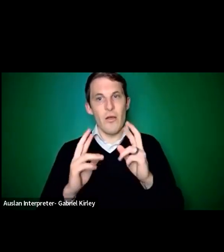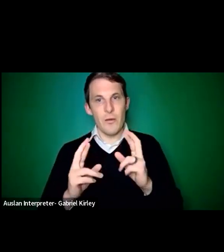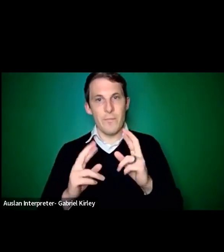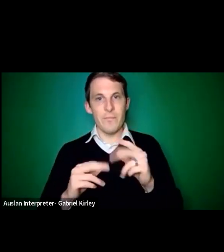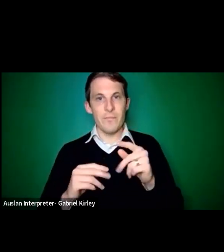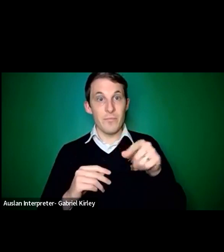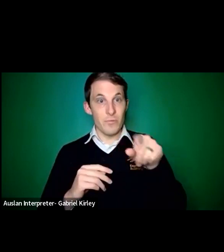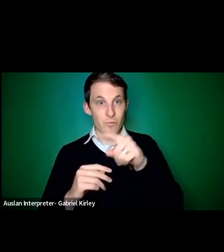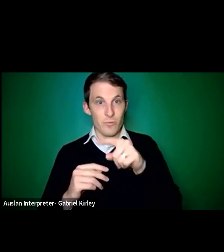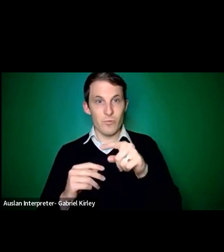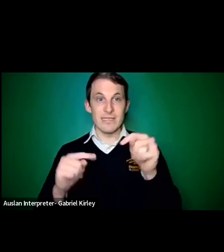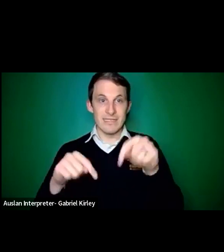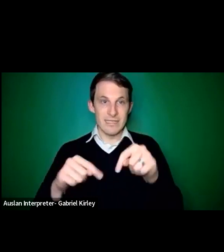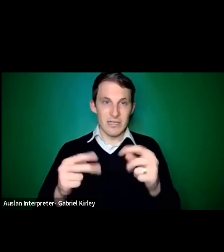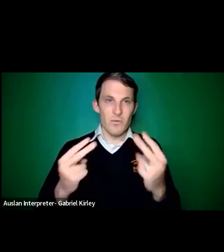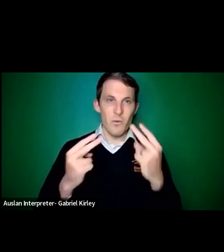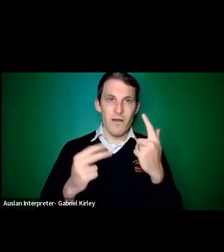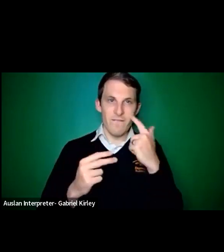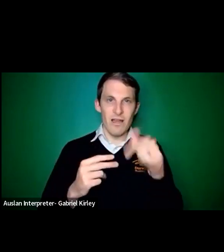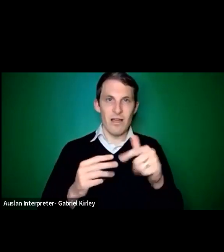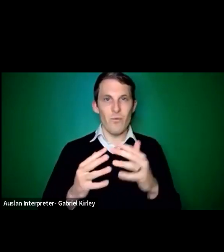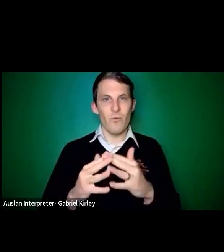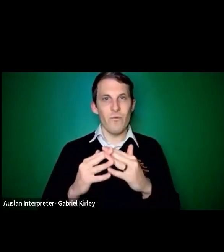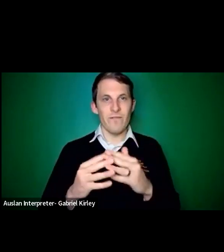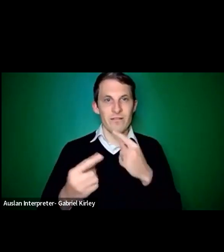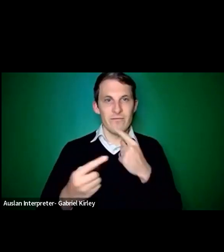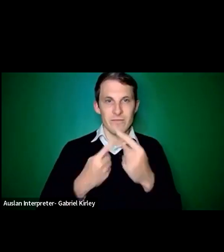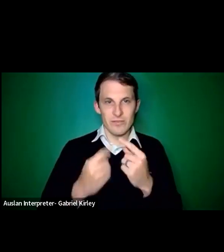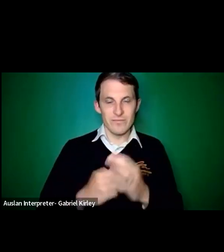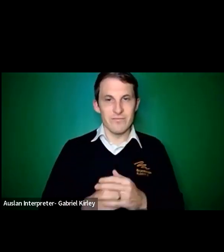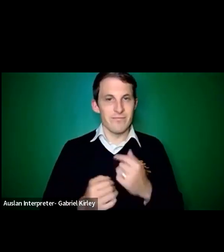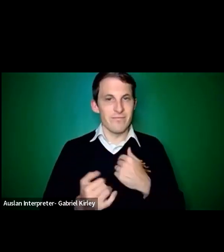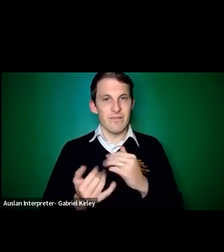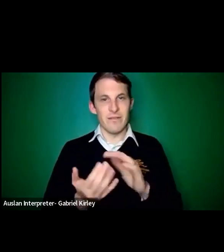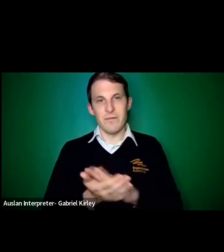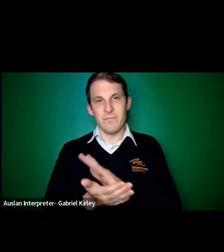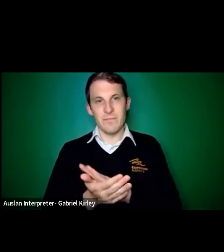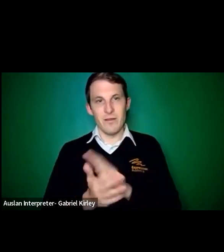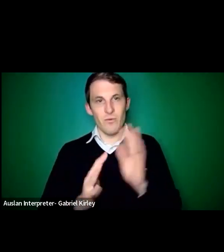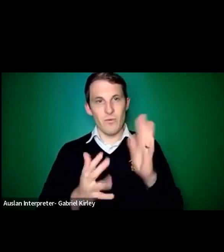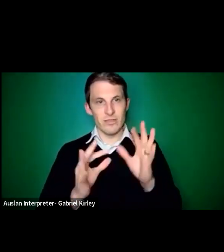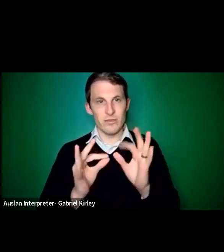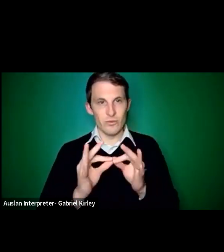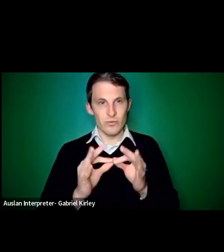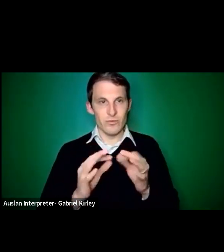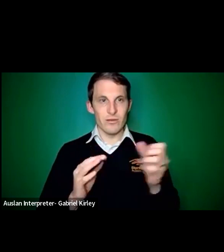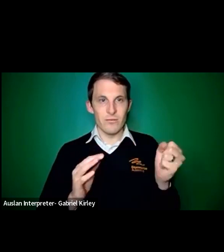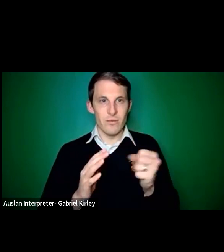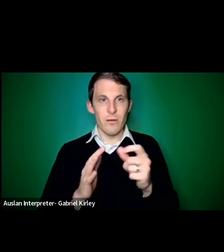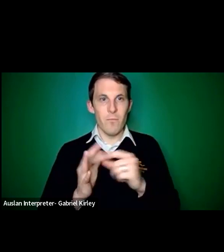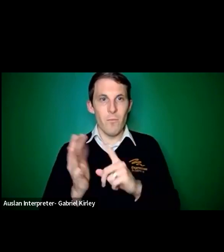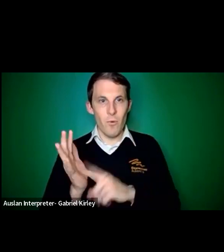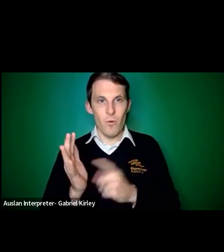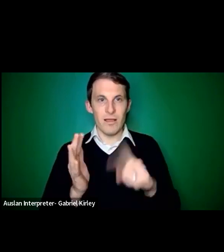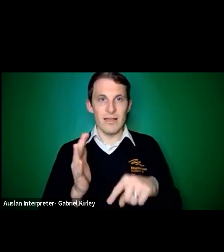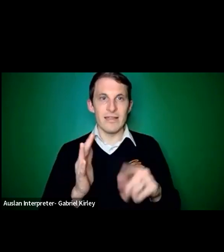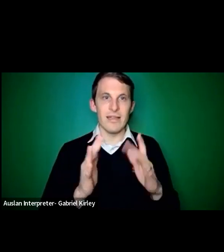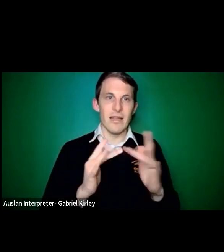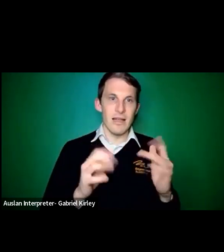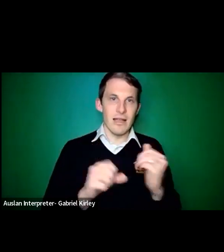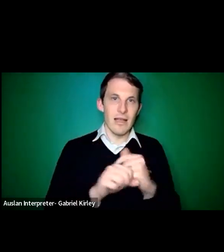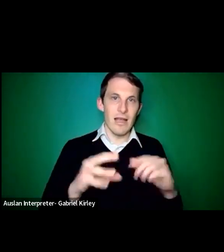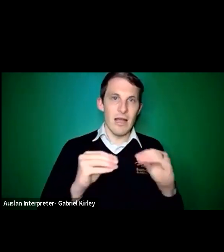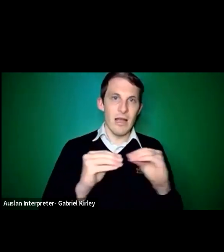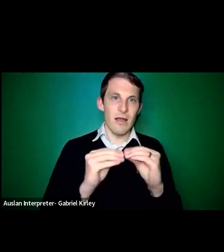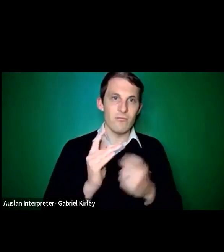attended tonight have found it useful. I'm very grateful to our Auslan interpreters, Paul and Gabriel. Thank you for your